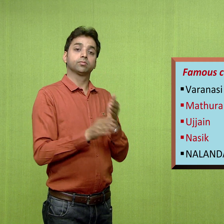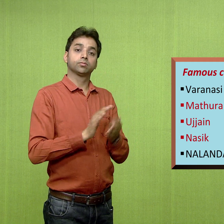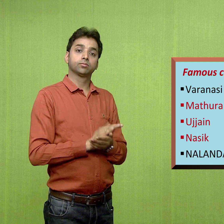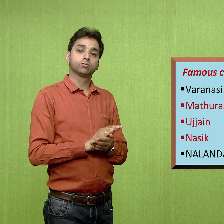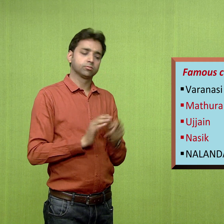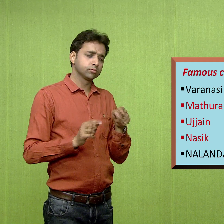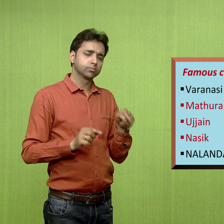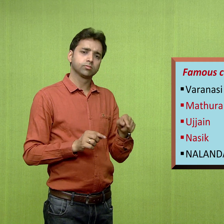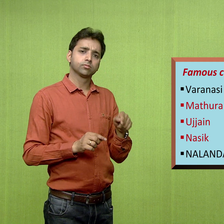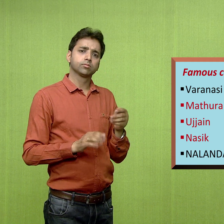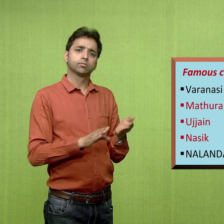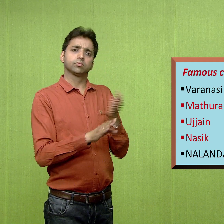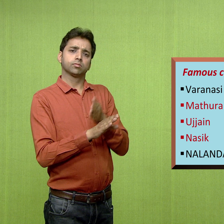there were other centers